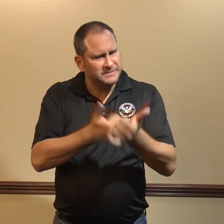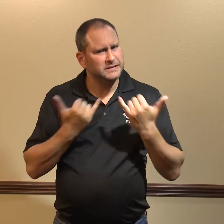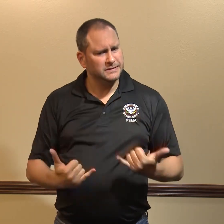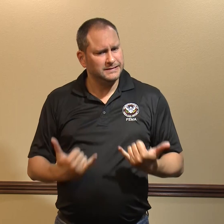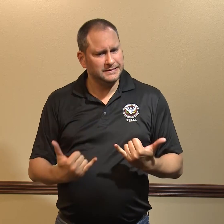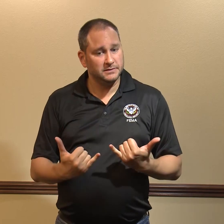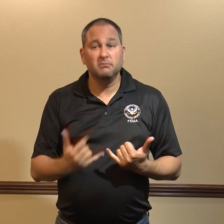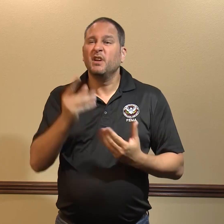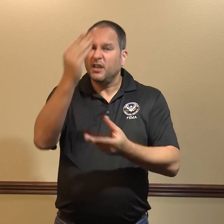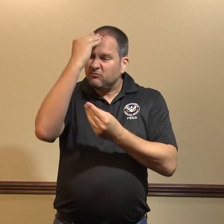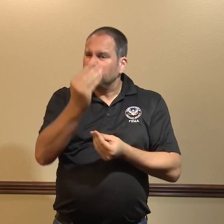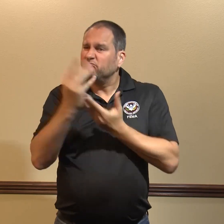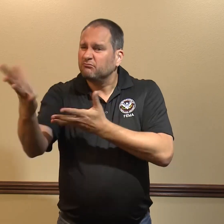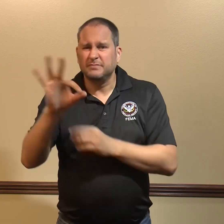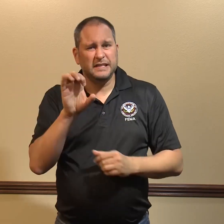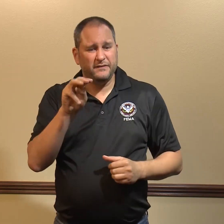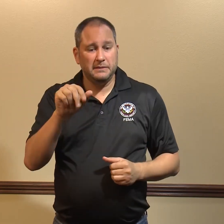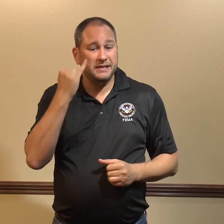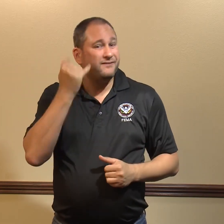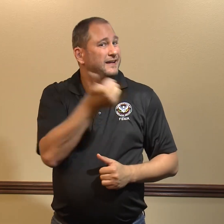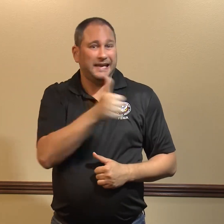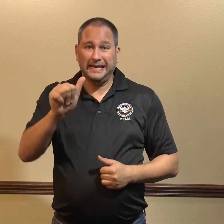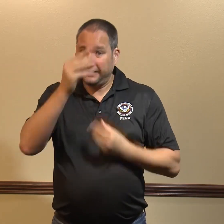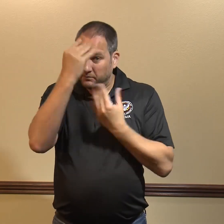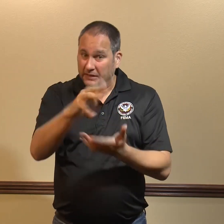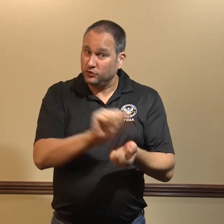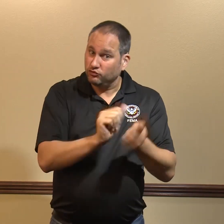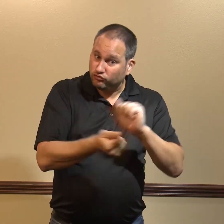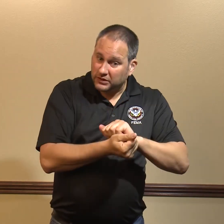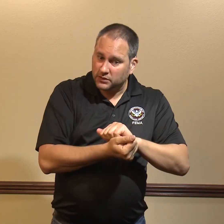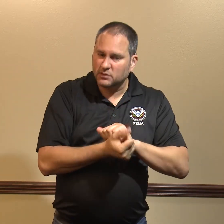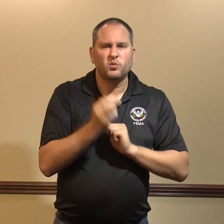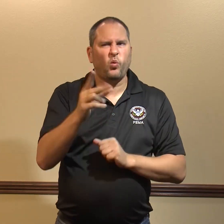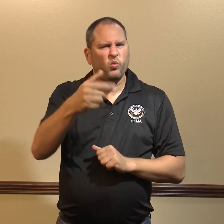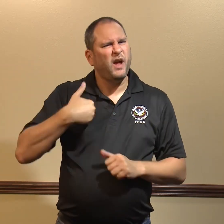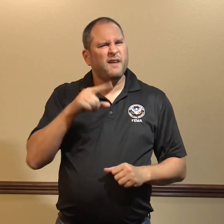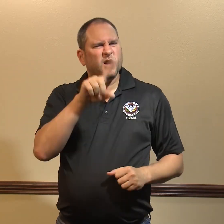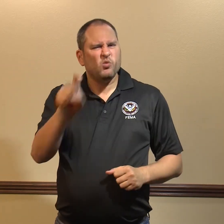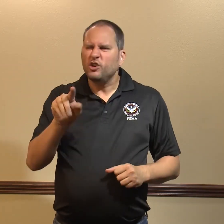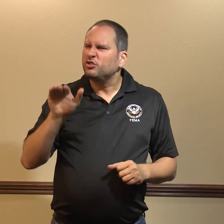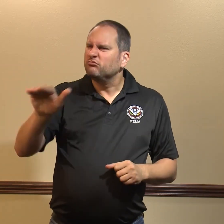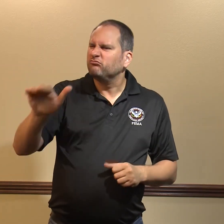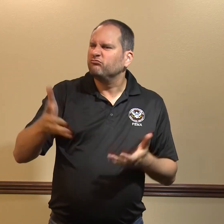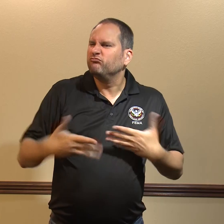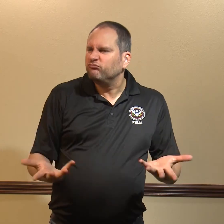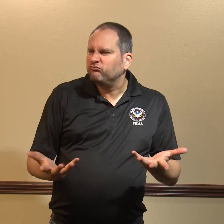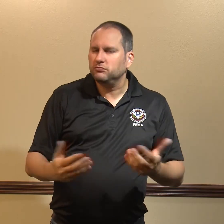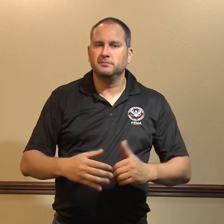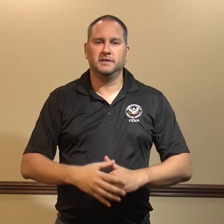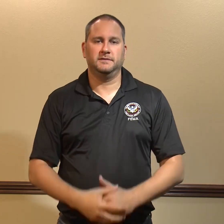with a current address and phone number to ensure FEMA can reach you with new information or questions.